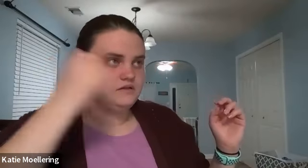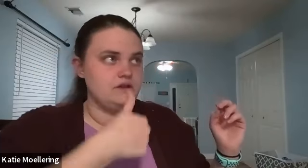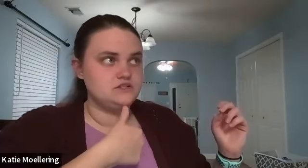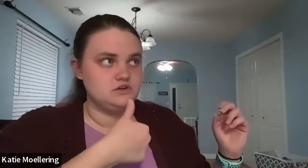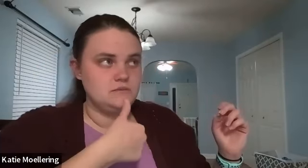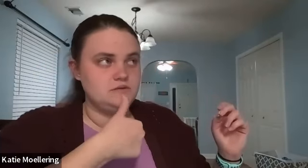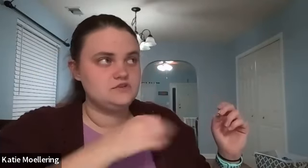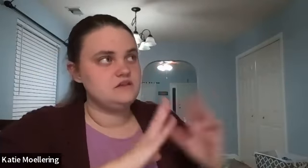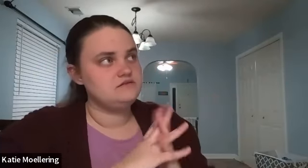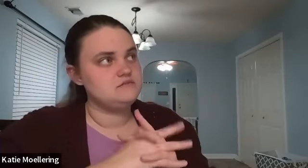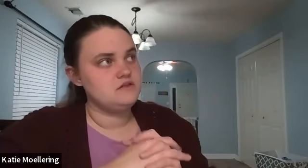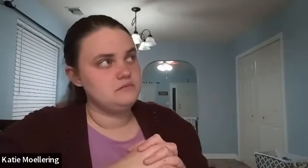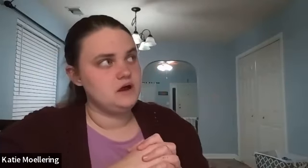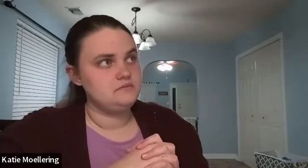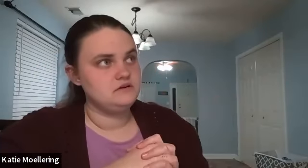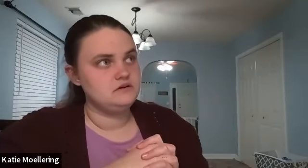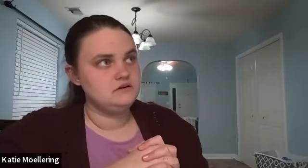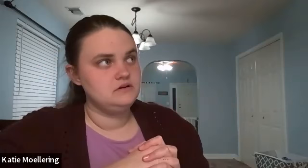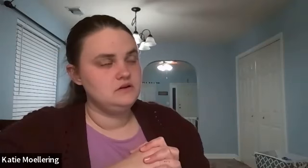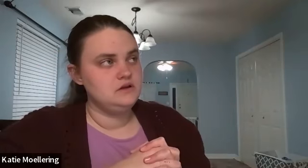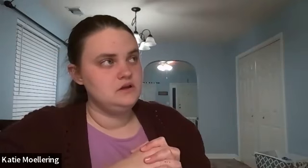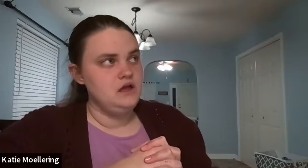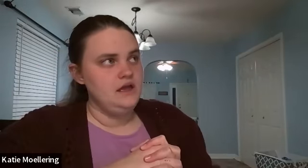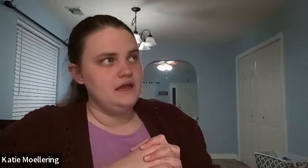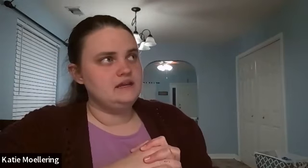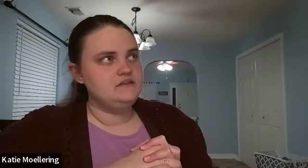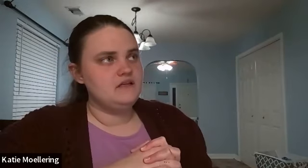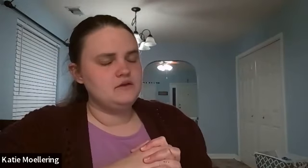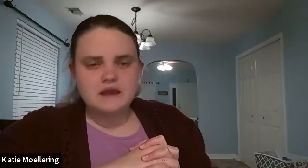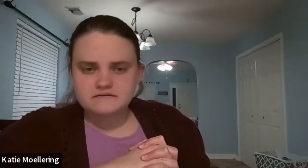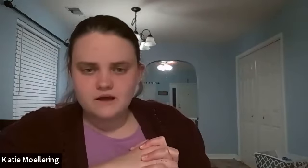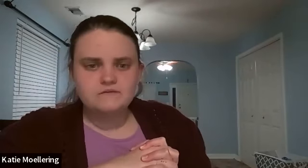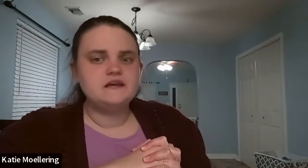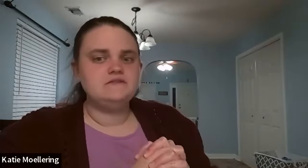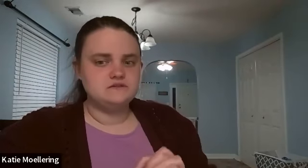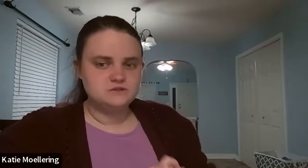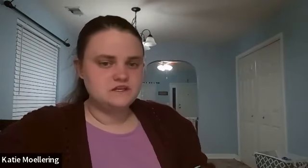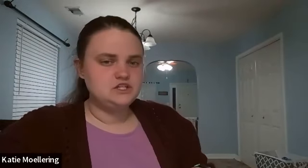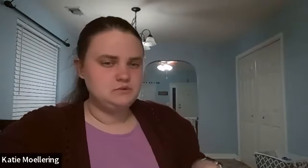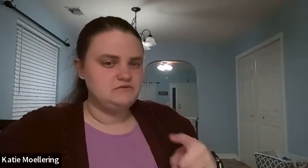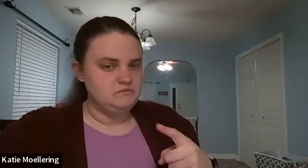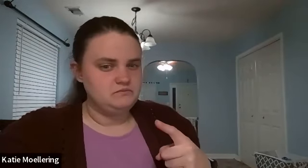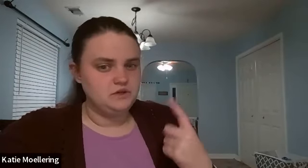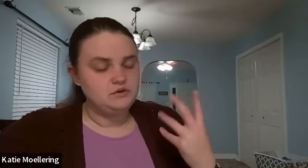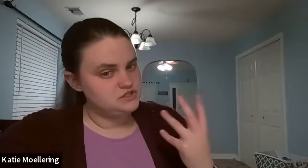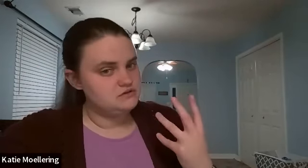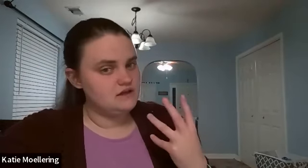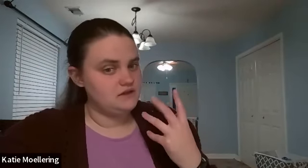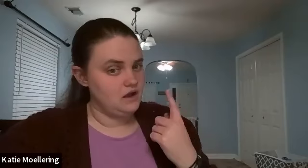We had strawberry. I'm trying to think of some other popular. Anything like red velvet, those sort of things you could do like the cut